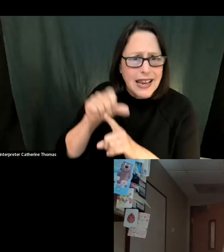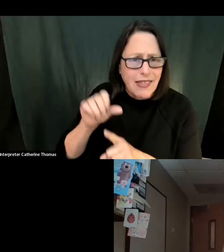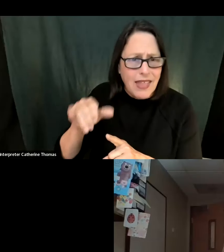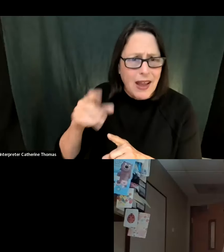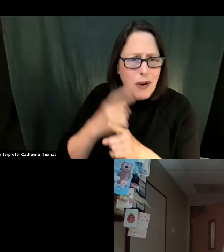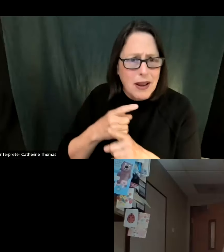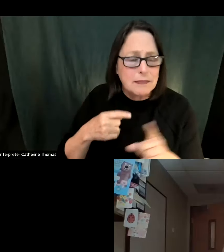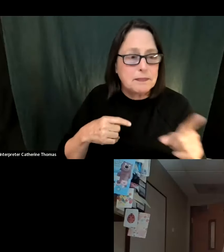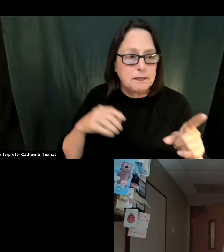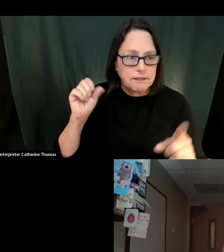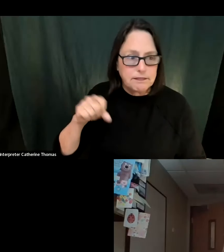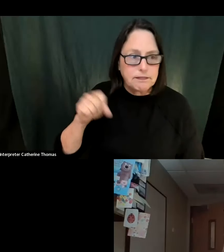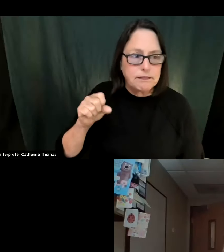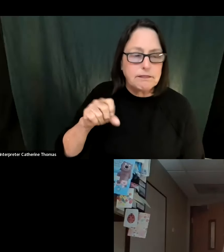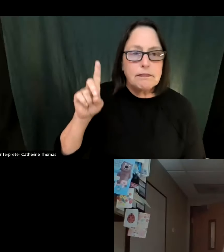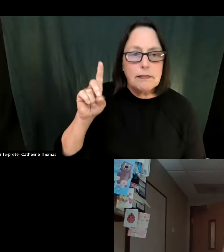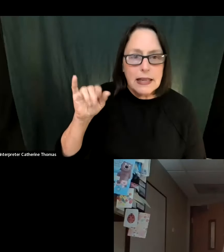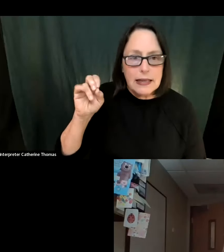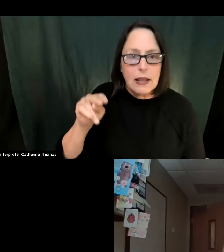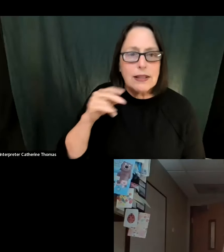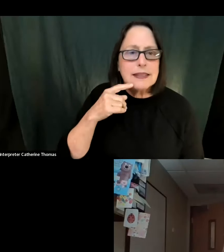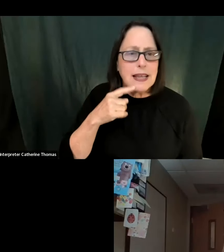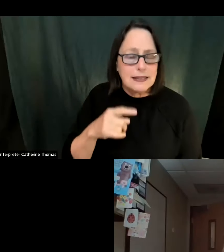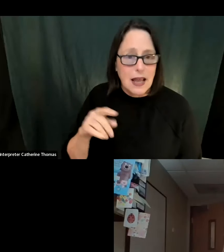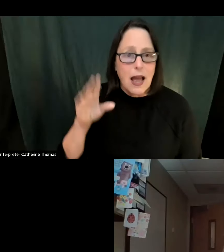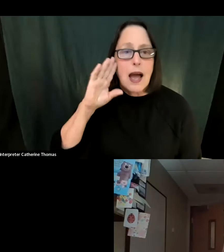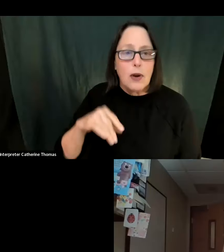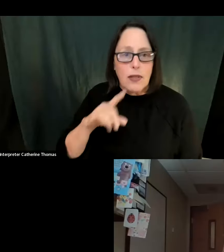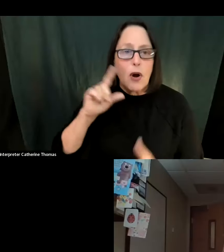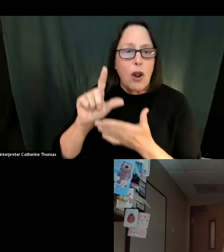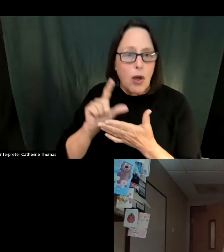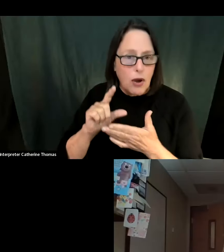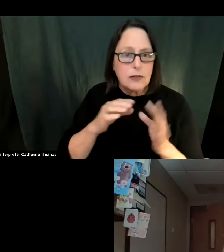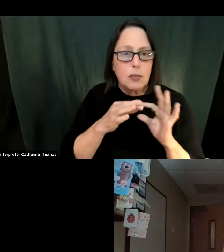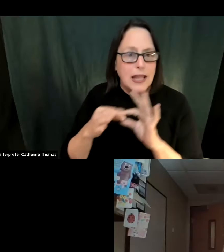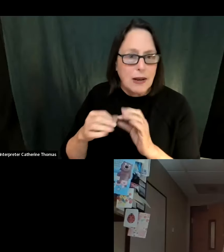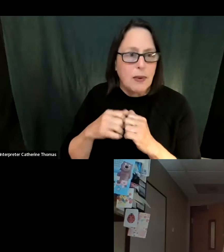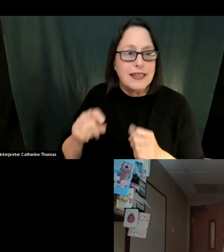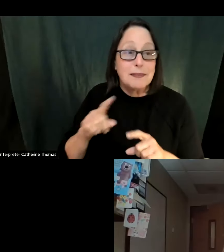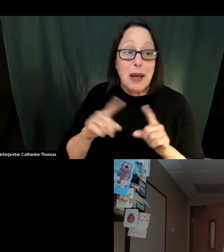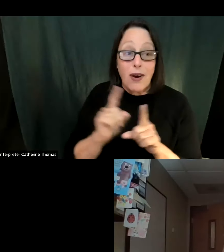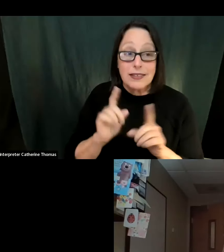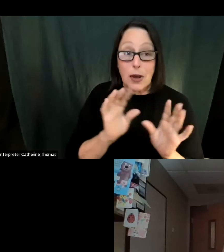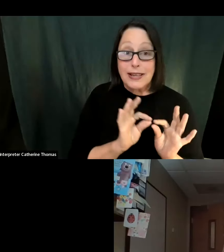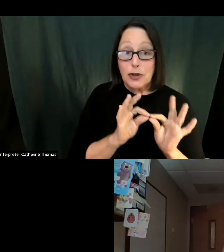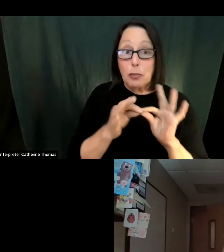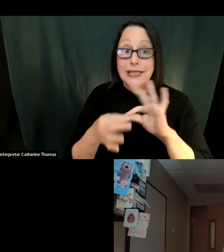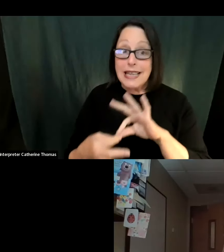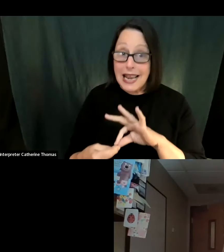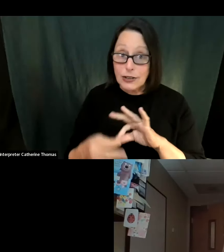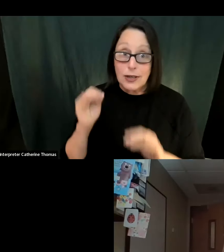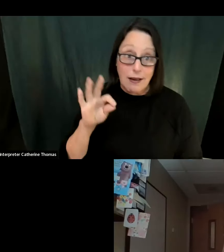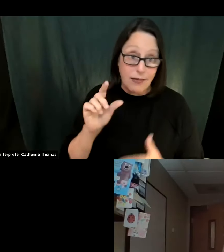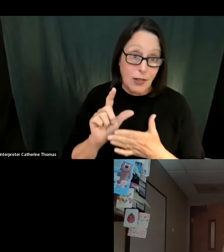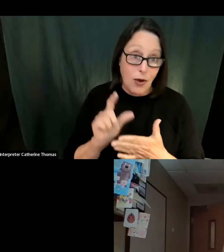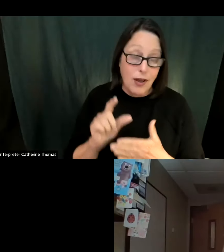and I do know there's laws pertaining to this, but there's also that interpretation of it, and so that